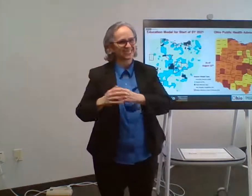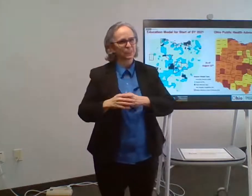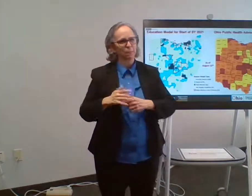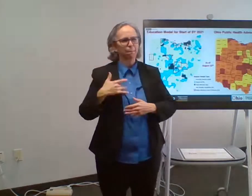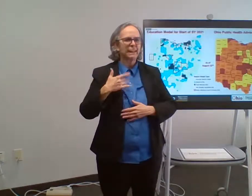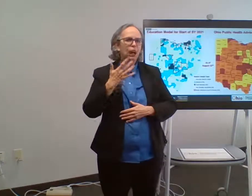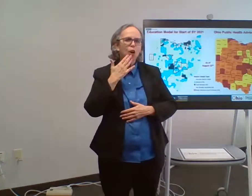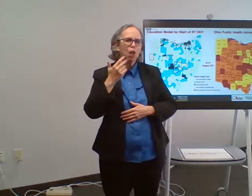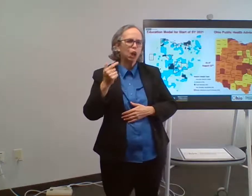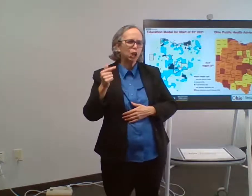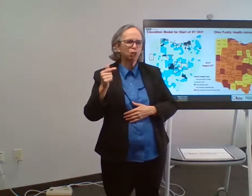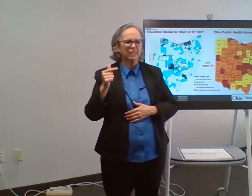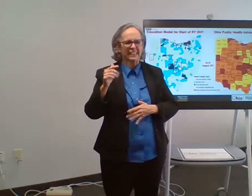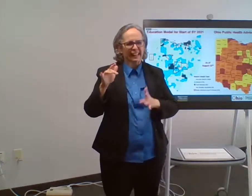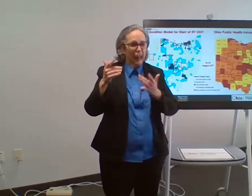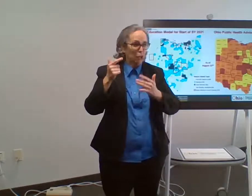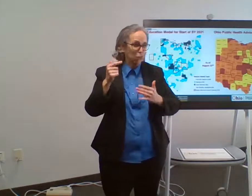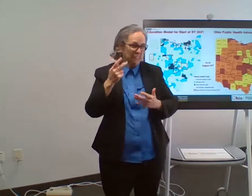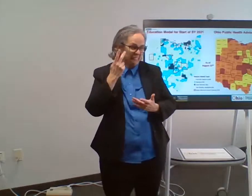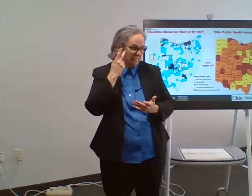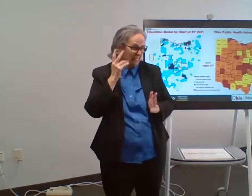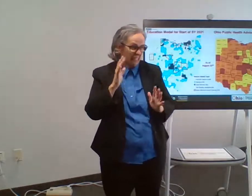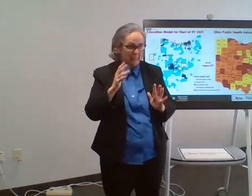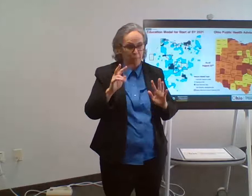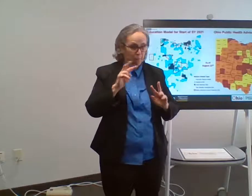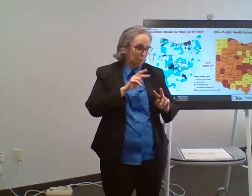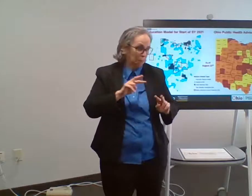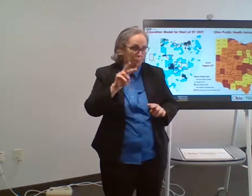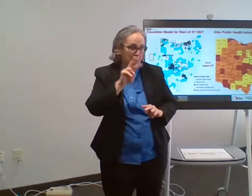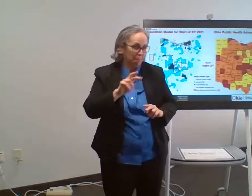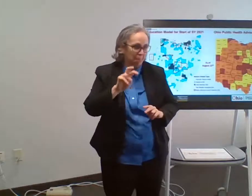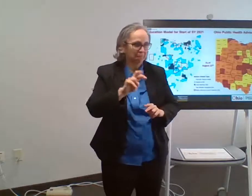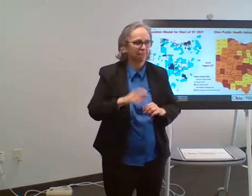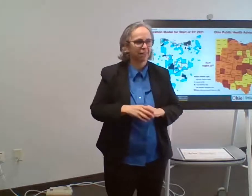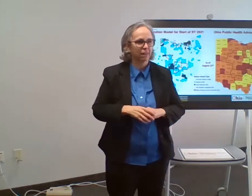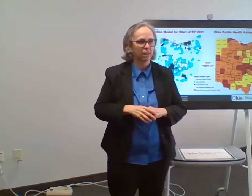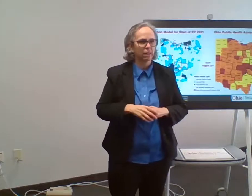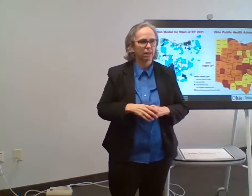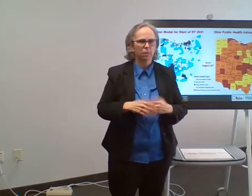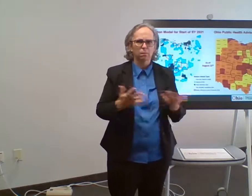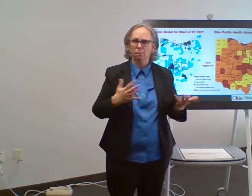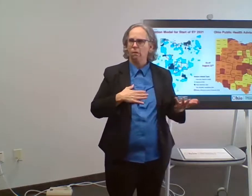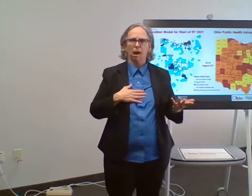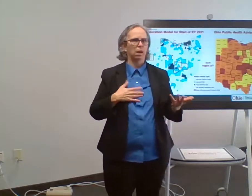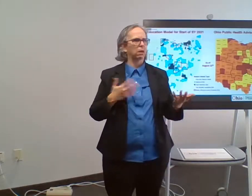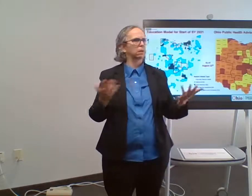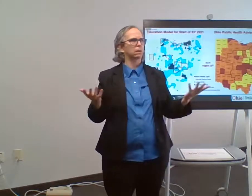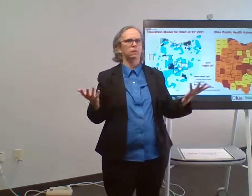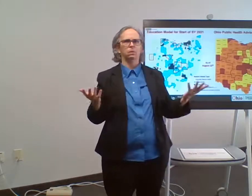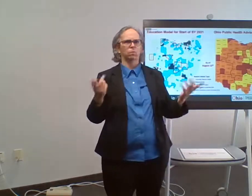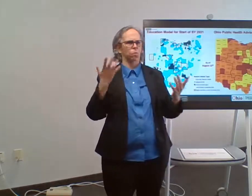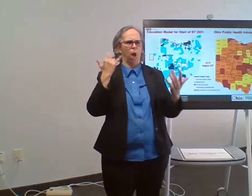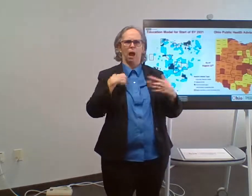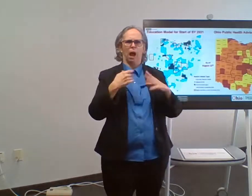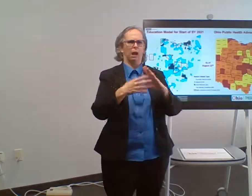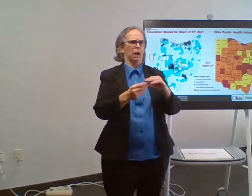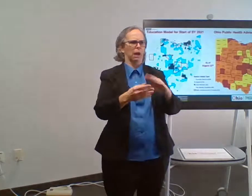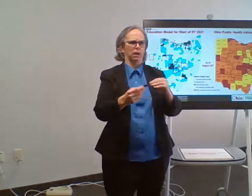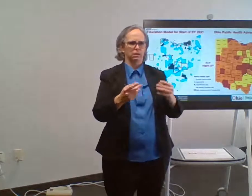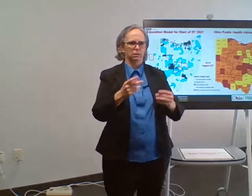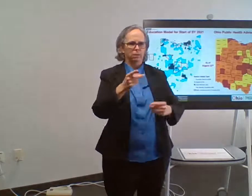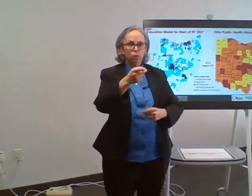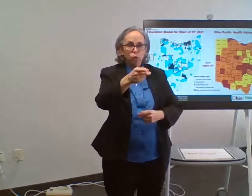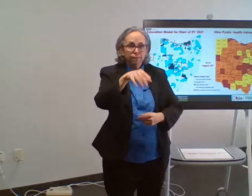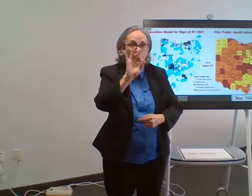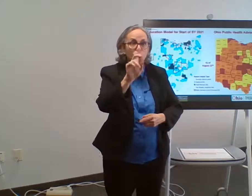green, if I can read that correctly. And the only point is for everybody from those areas to look.